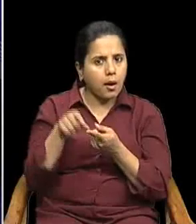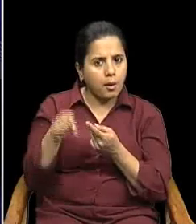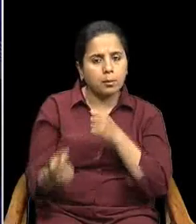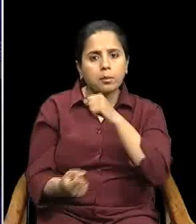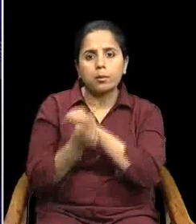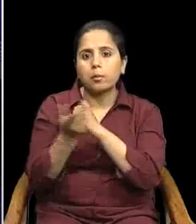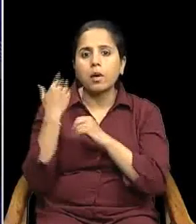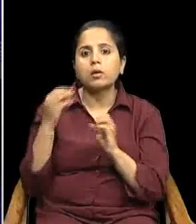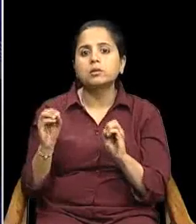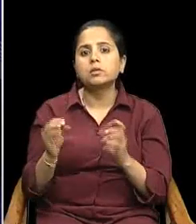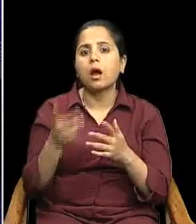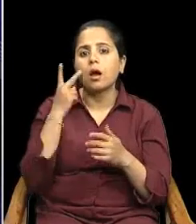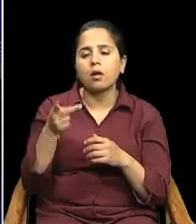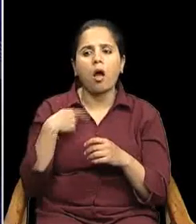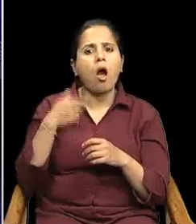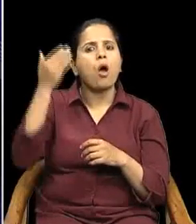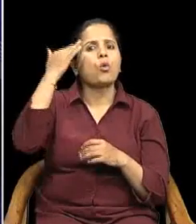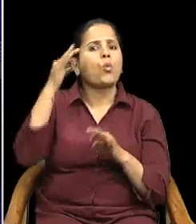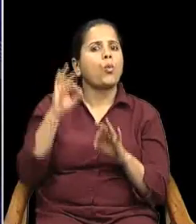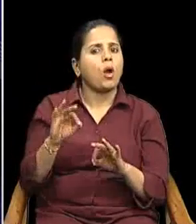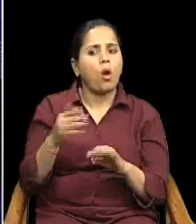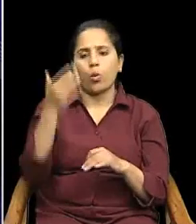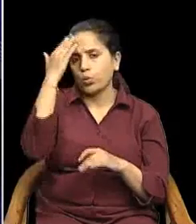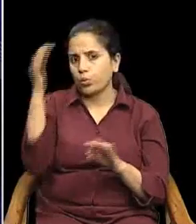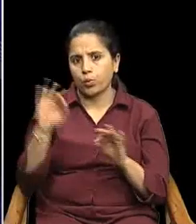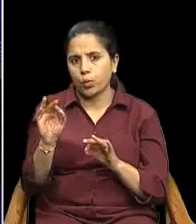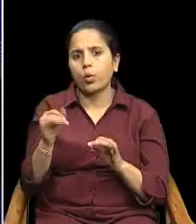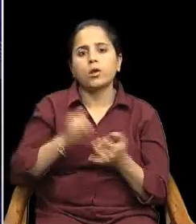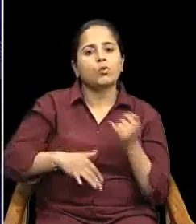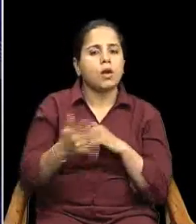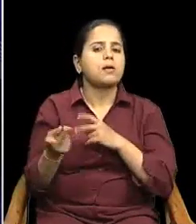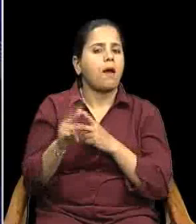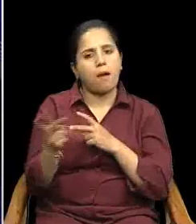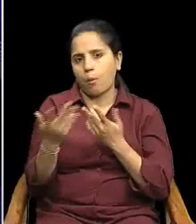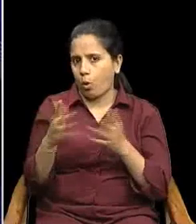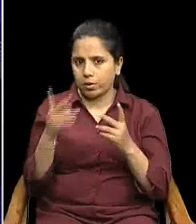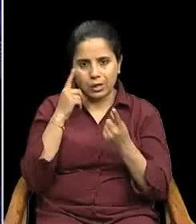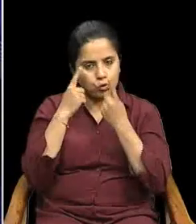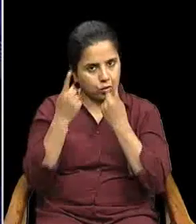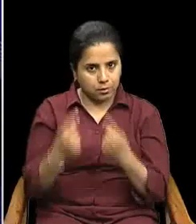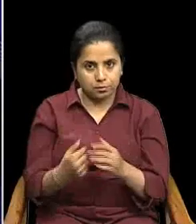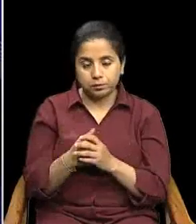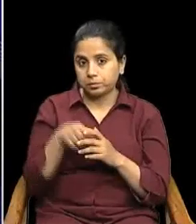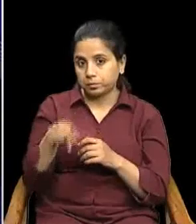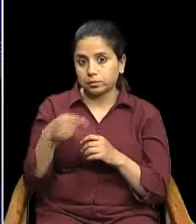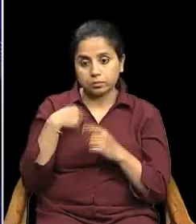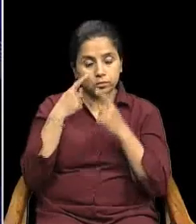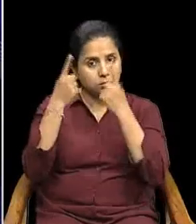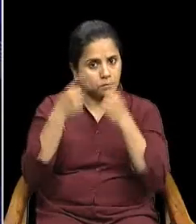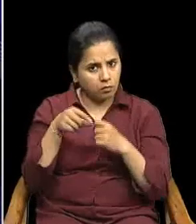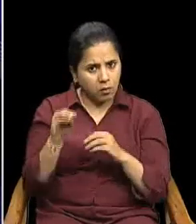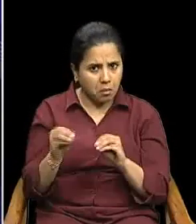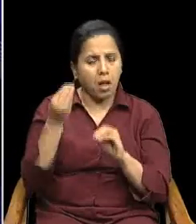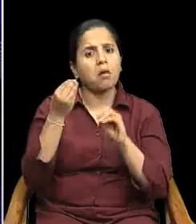originating in familiar and non-familiar situation. So, analysis is the best